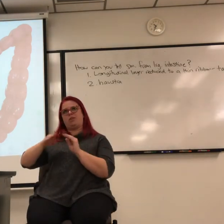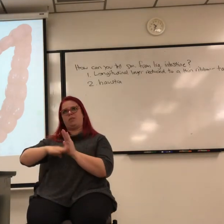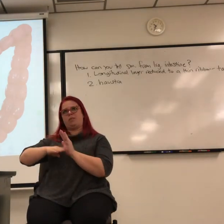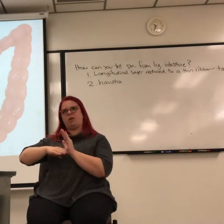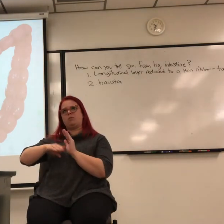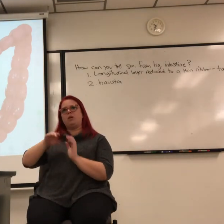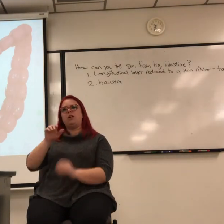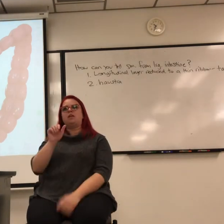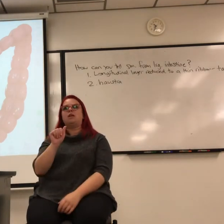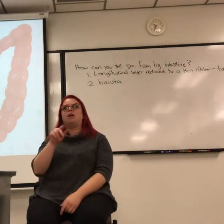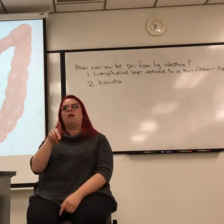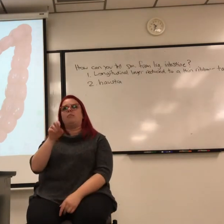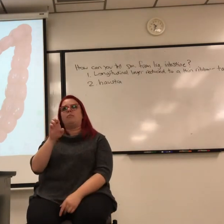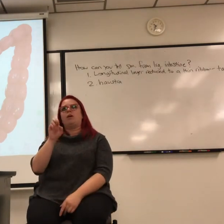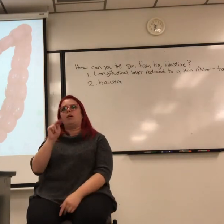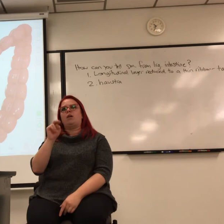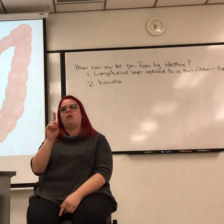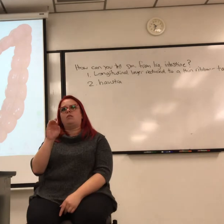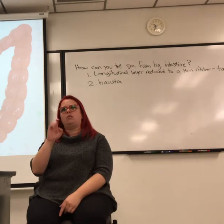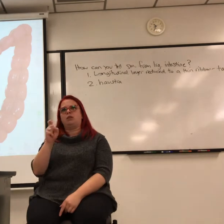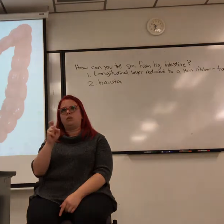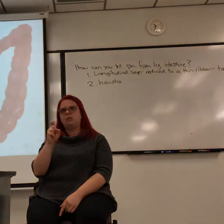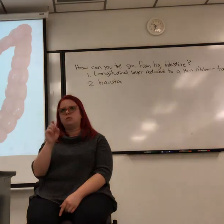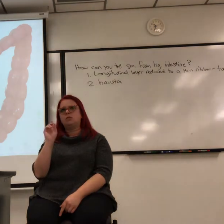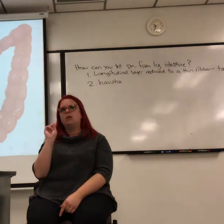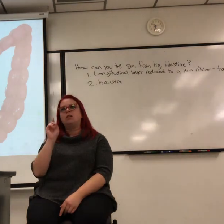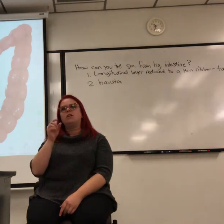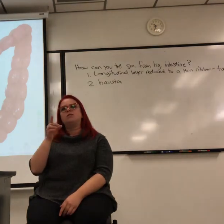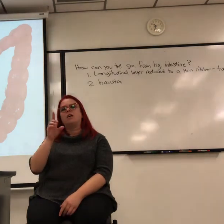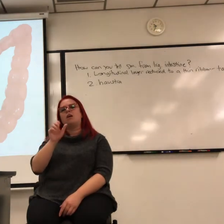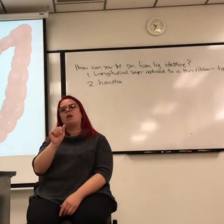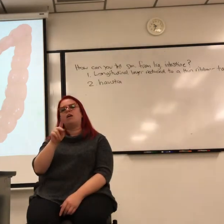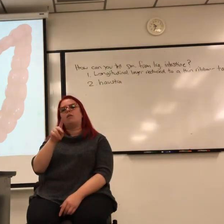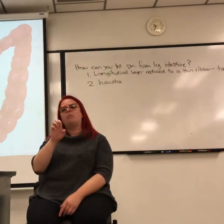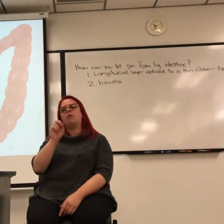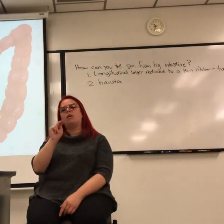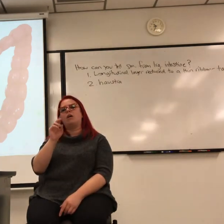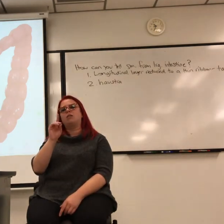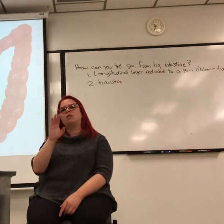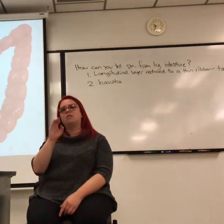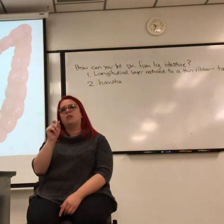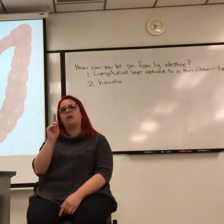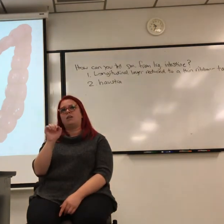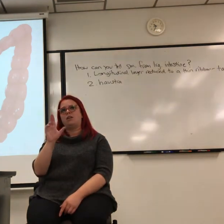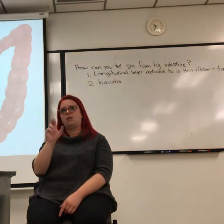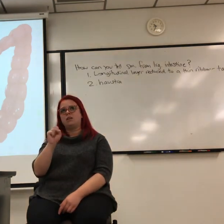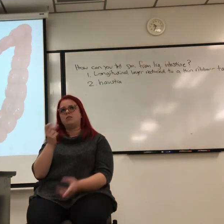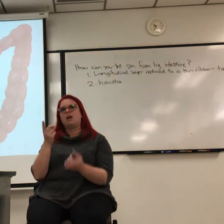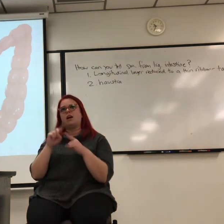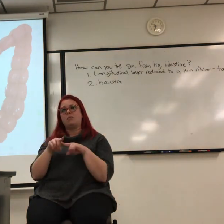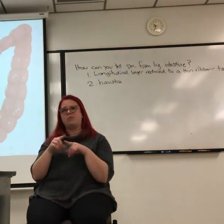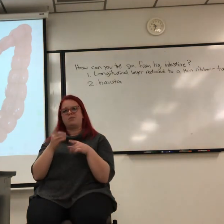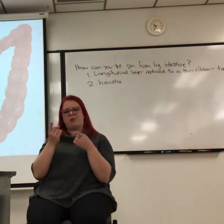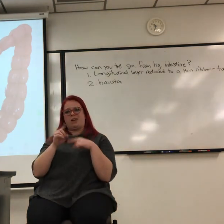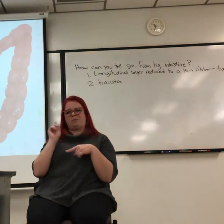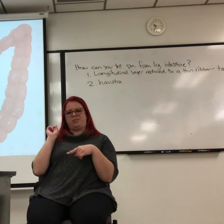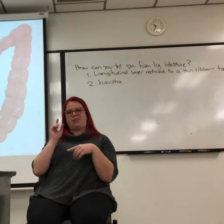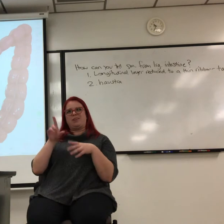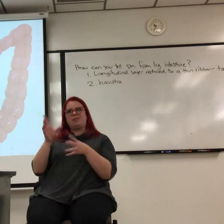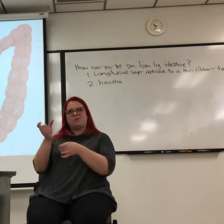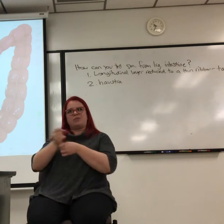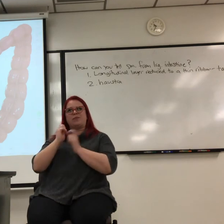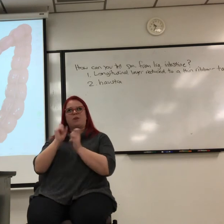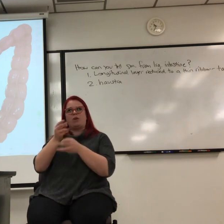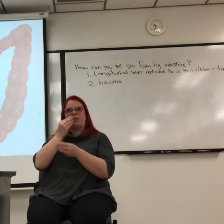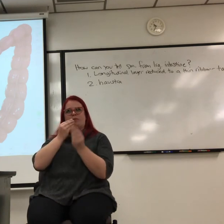Appendicitis is when, well, think about what's coming in here. It's receiving all the food stuff. By the time you finish absorption and you get to